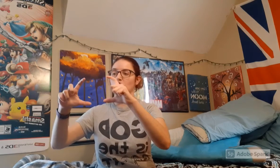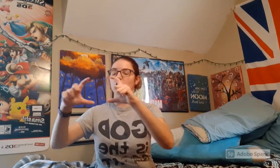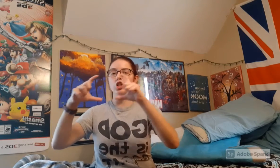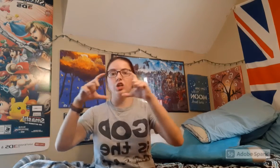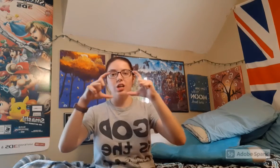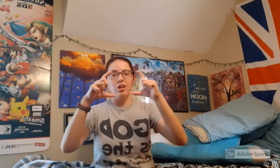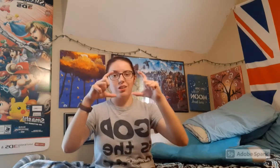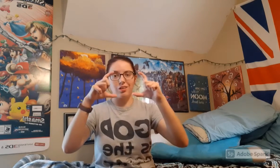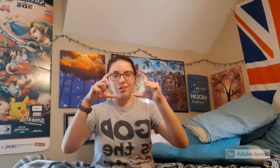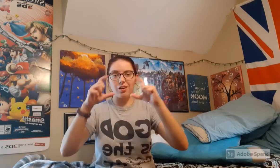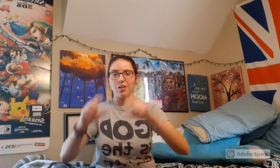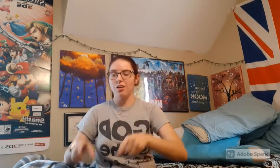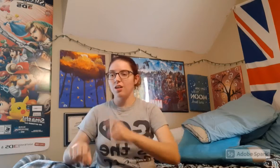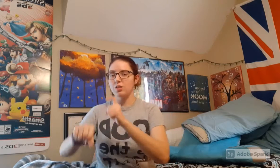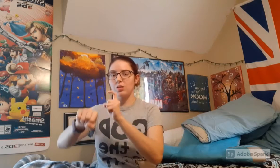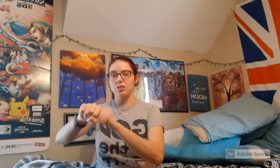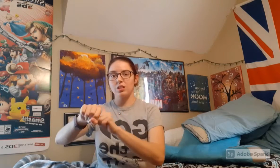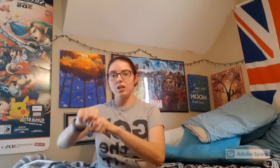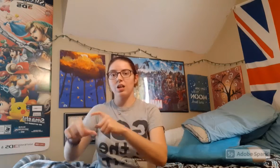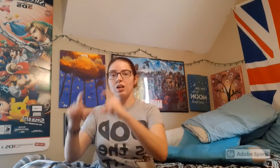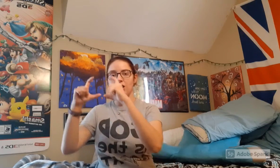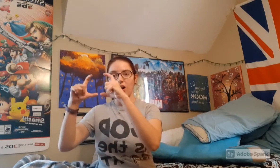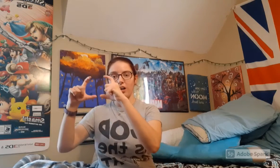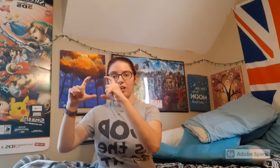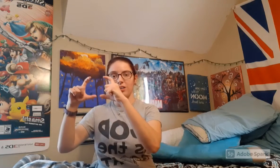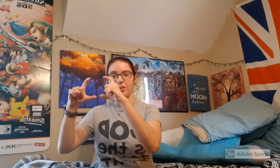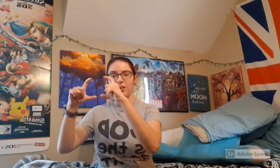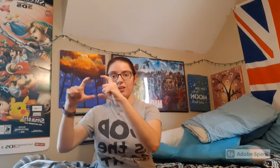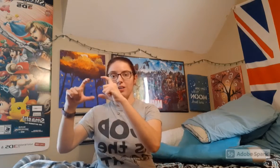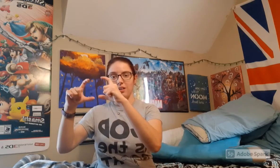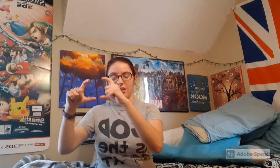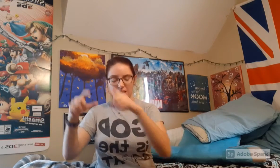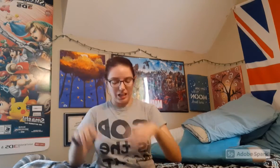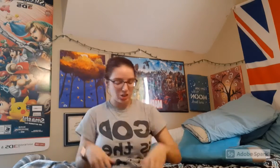circular little thing. So it's clock. That's clock.